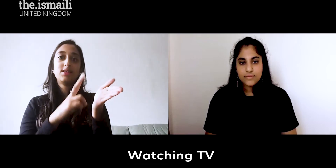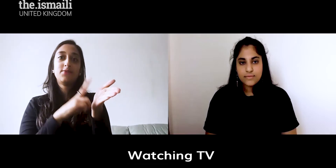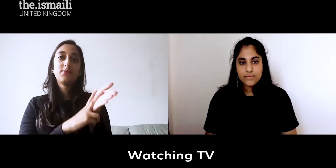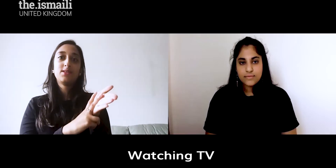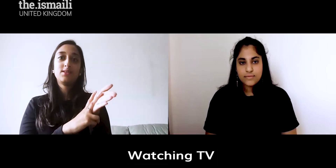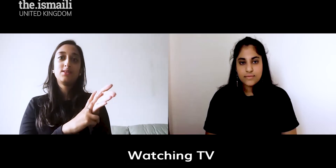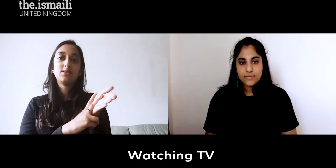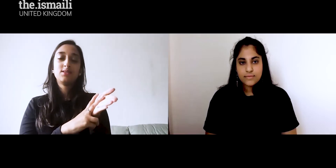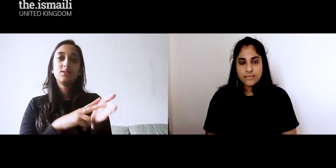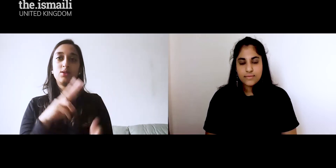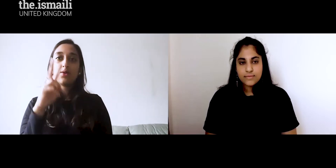TV.